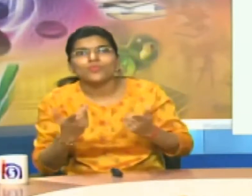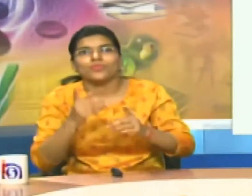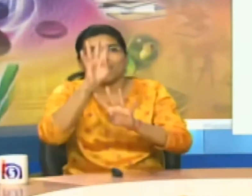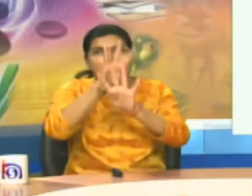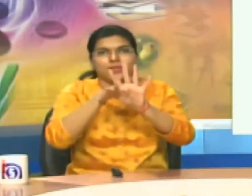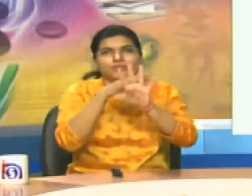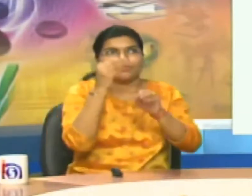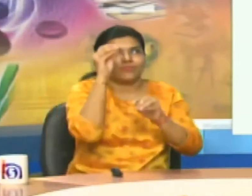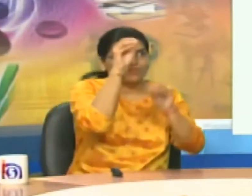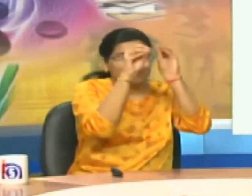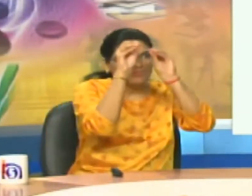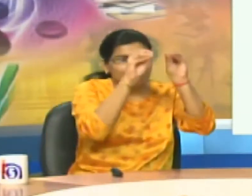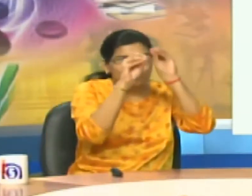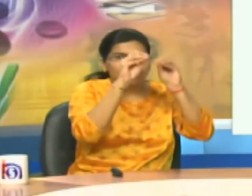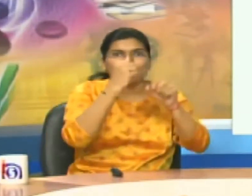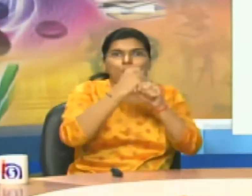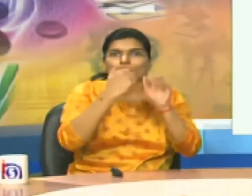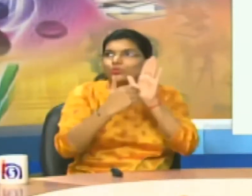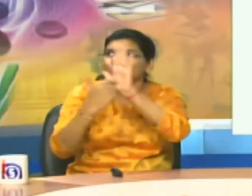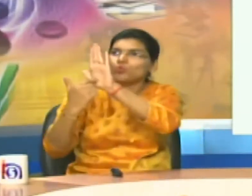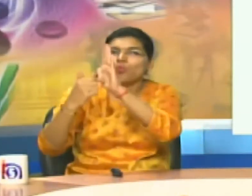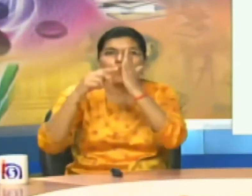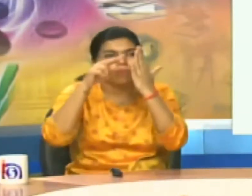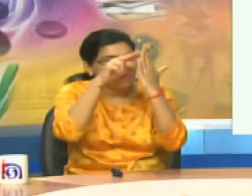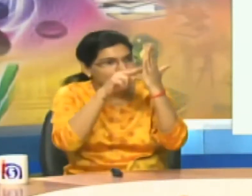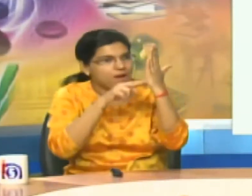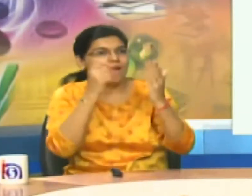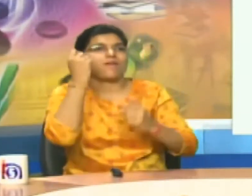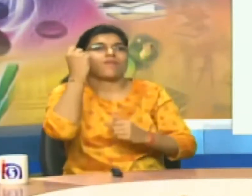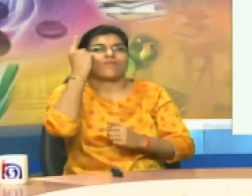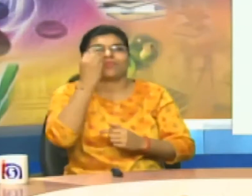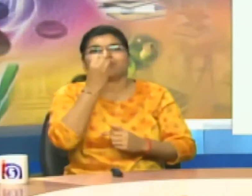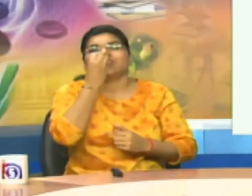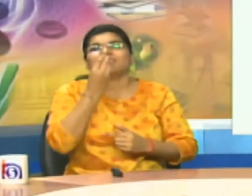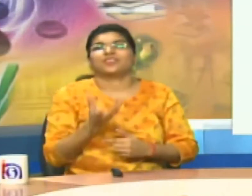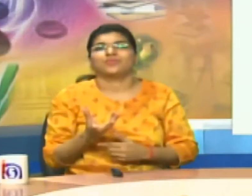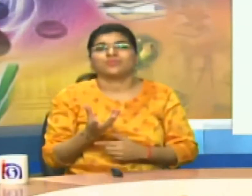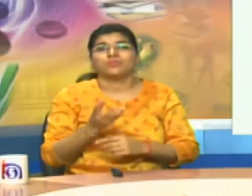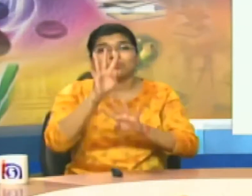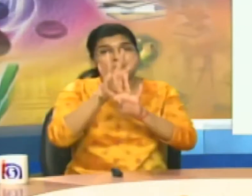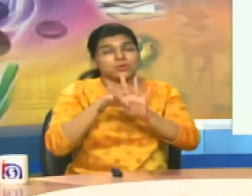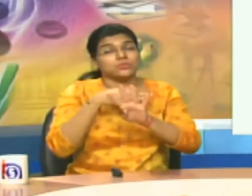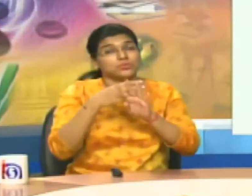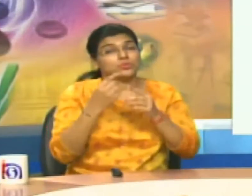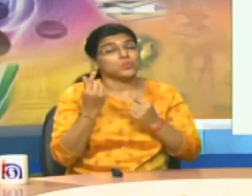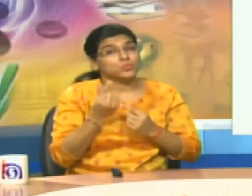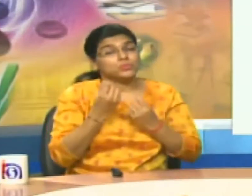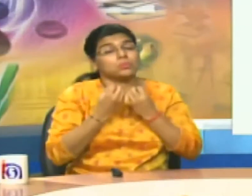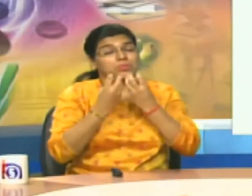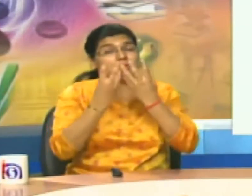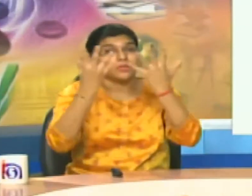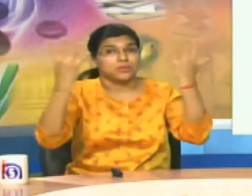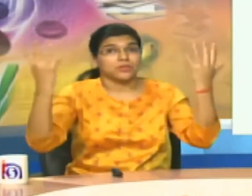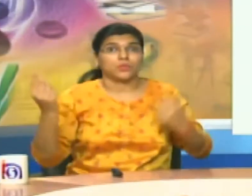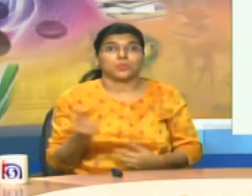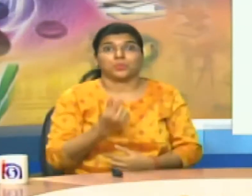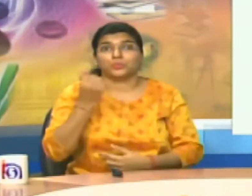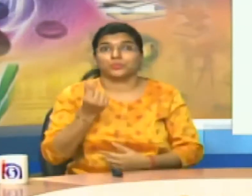for different places. We have to keep a track of it, we have to keep a proof of it, so that all can understand the work